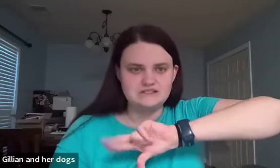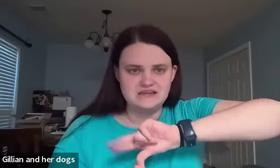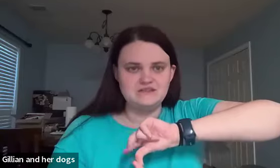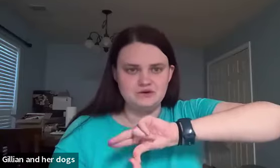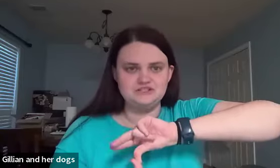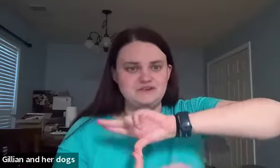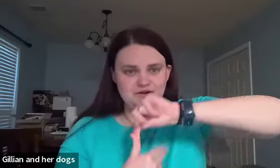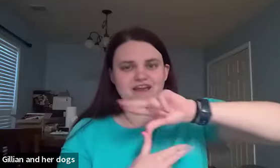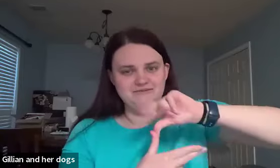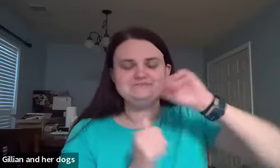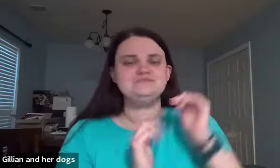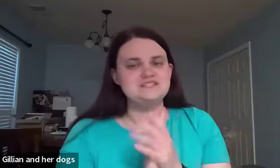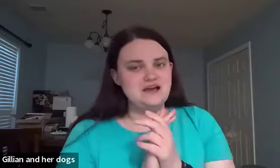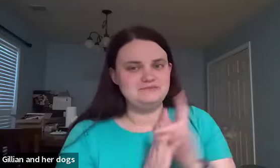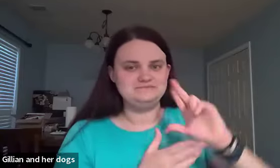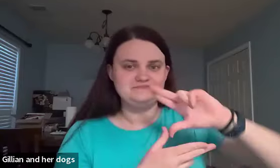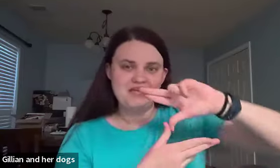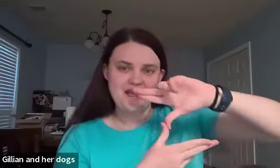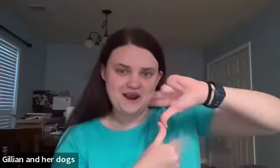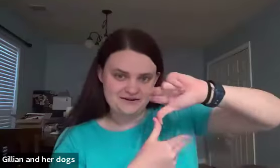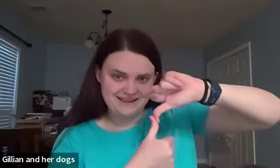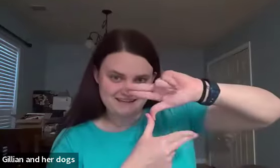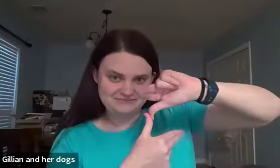looks like the motion of a hurricane. So, hurricane.